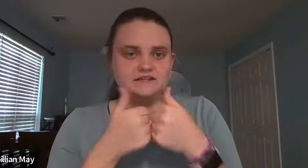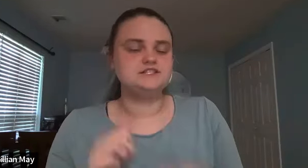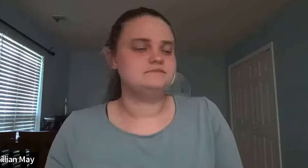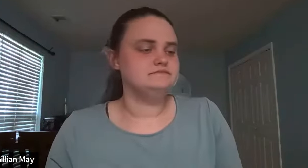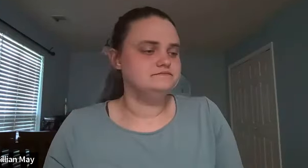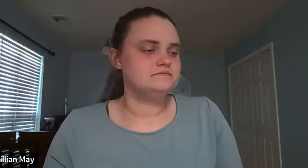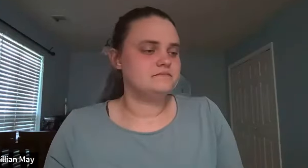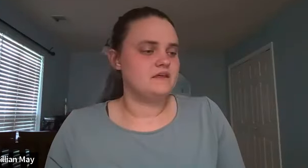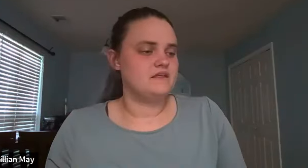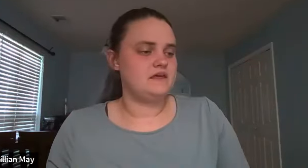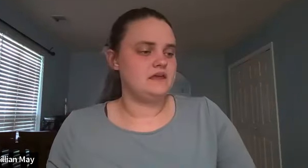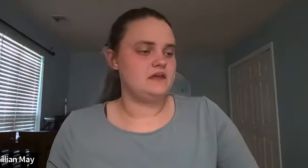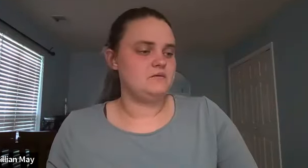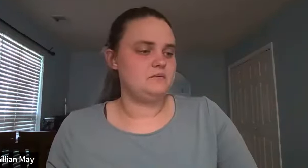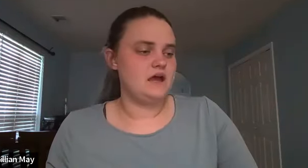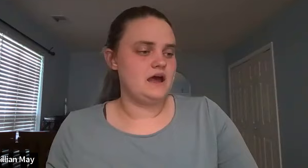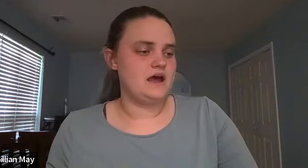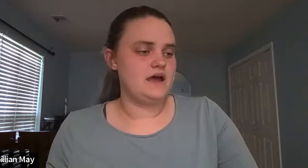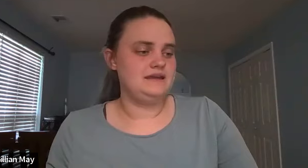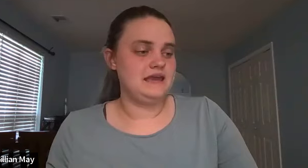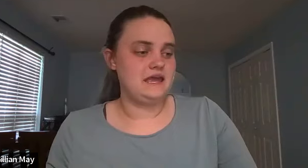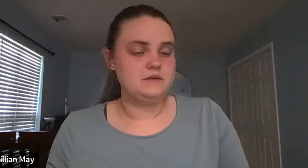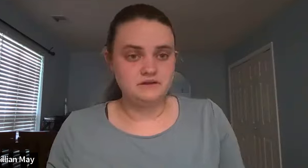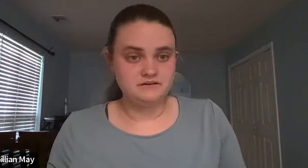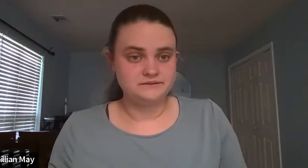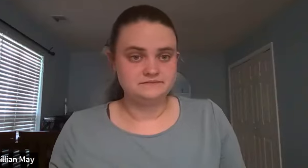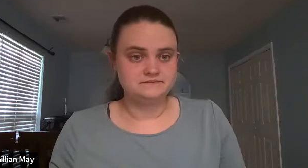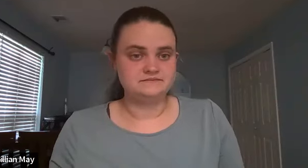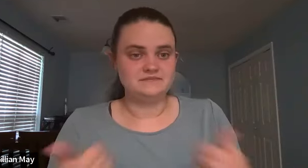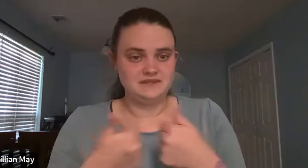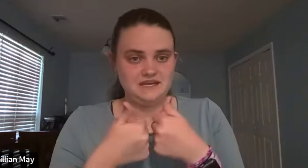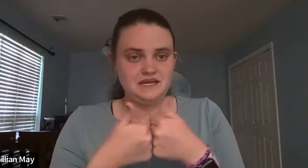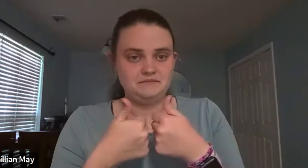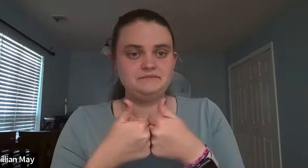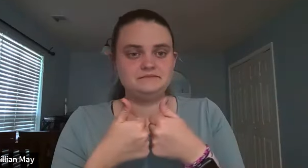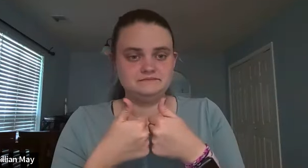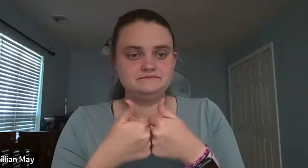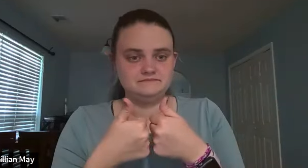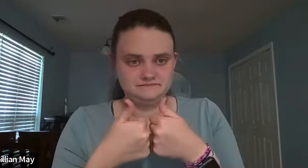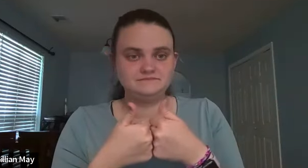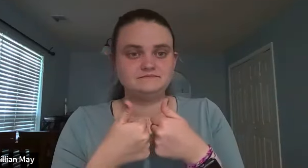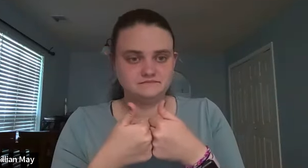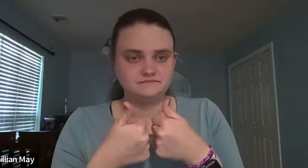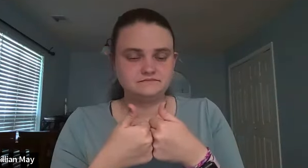Challenge. Then we had game, game. Mm-hmm.